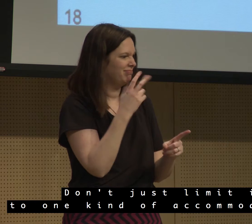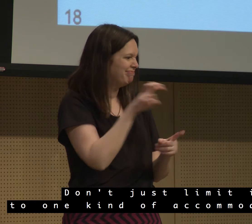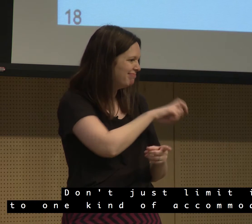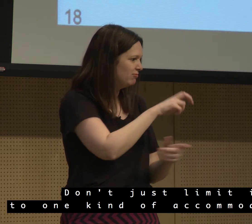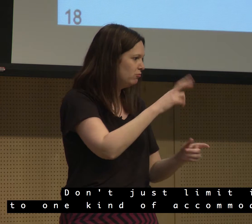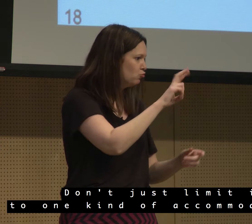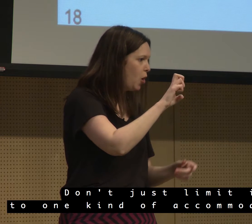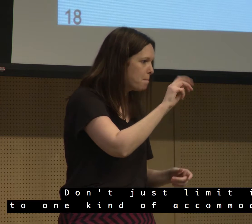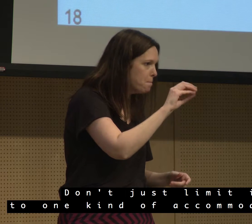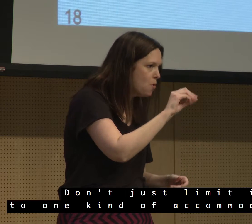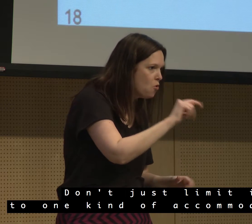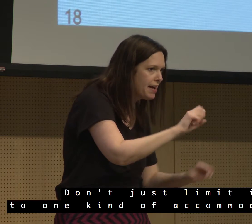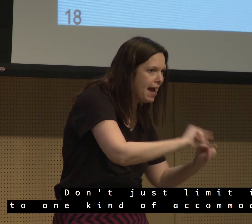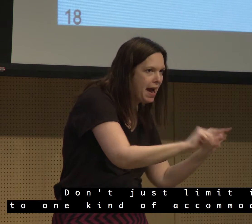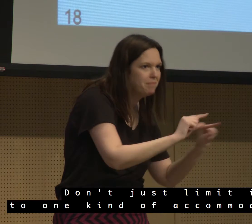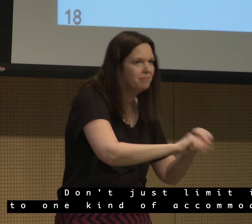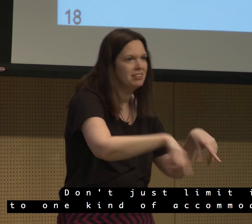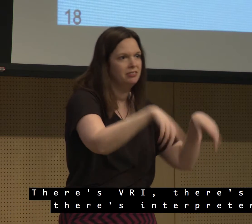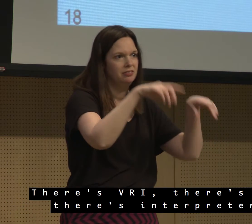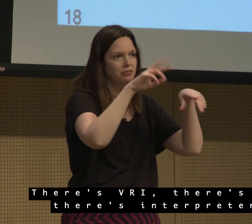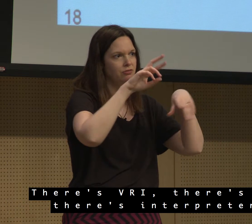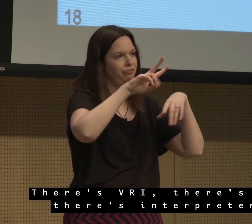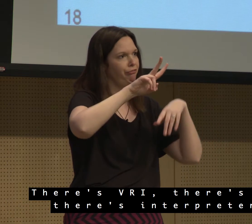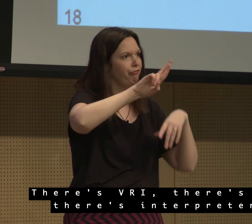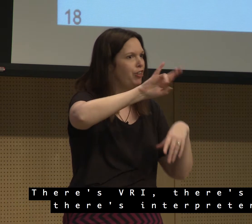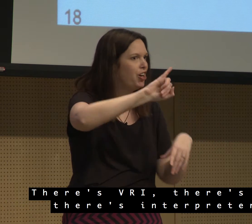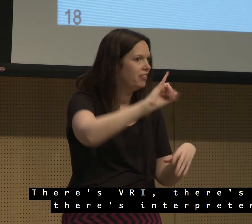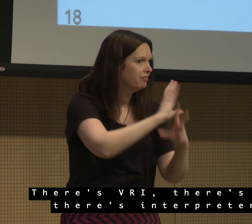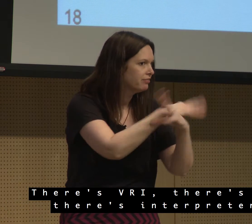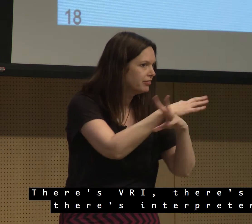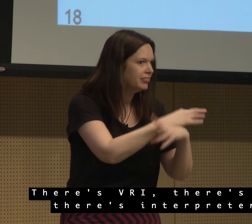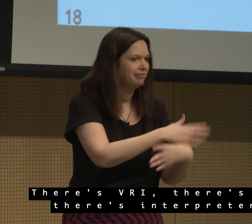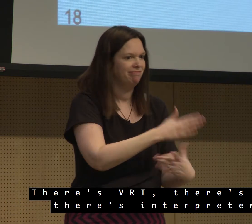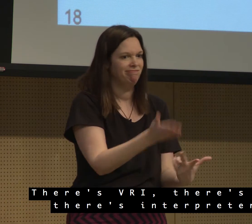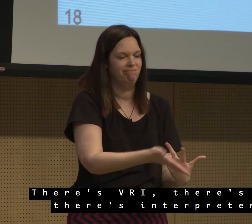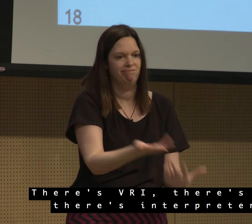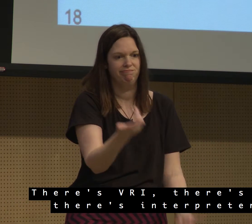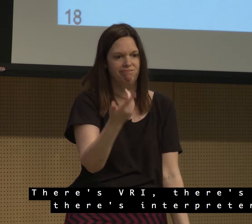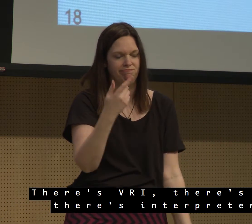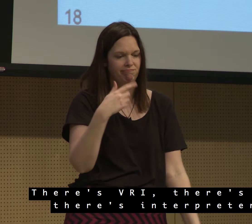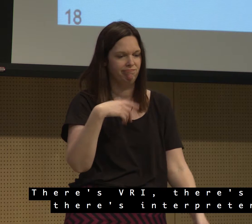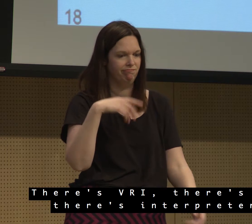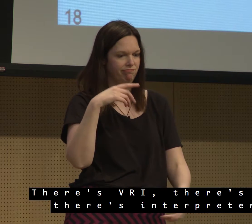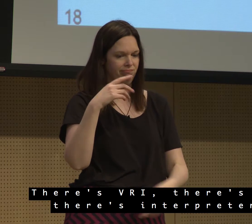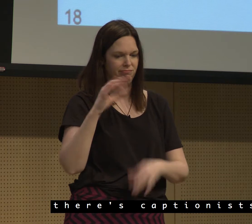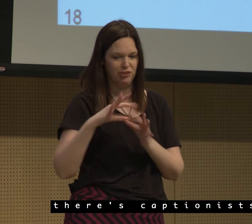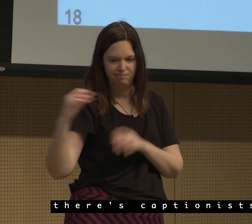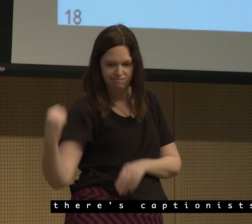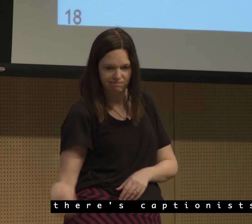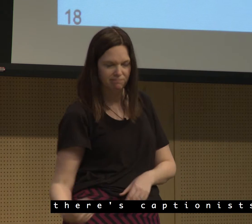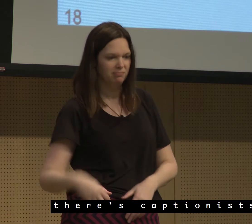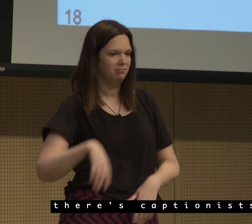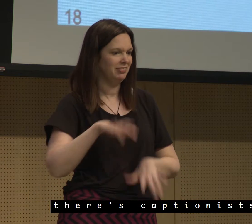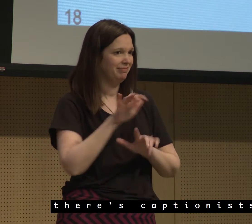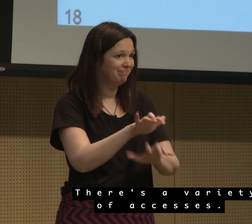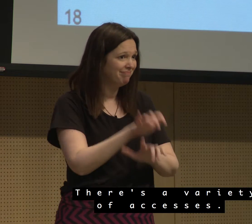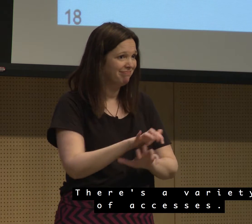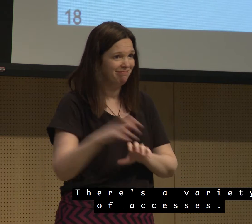one kind of accommodation. There's VRI, there's VRS, there's interpreters, there's captionists. There's